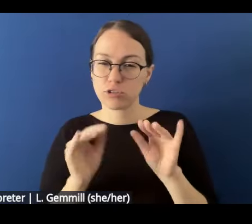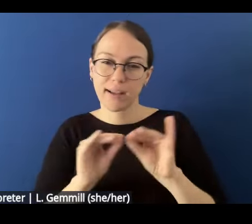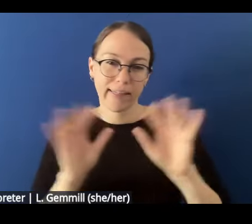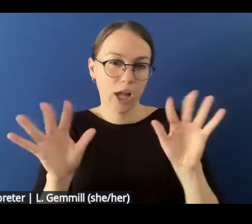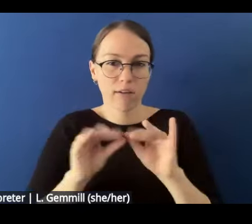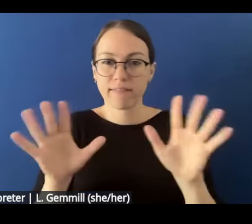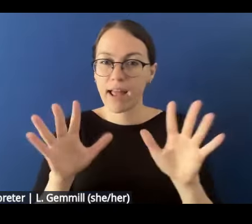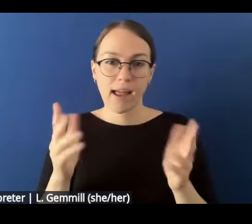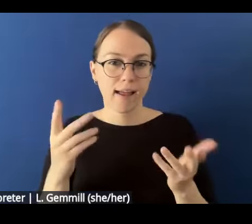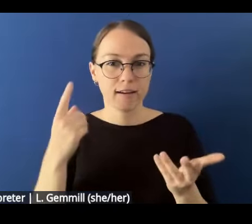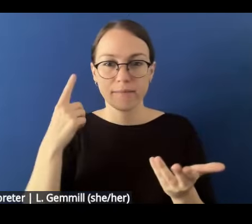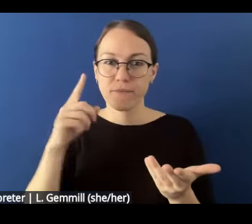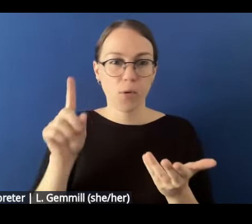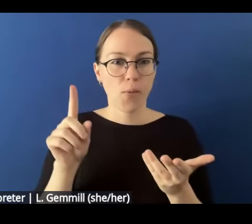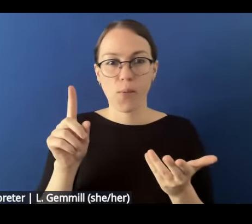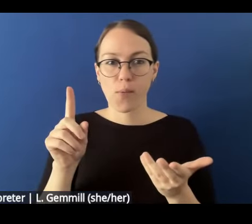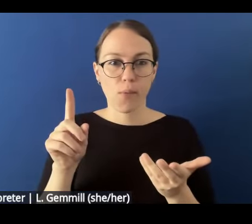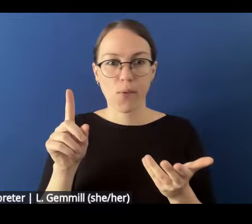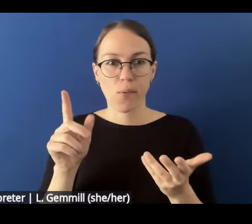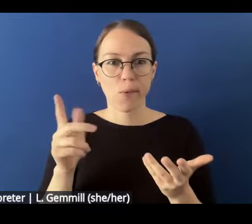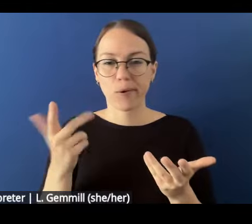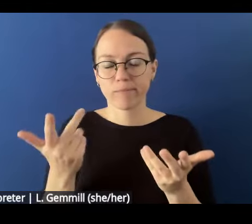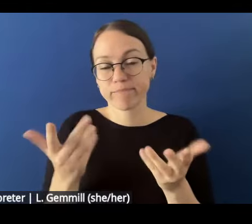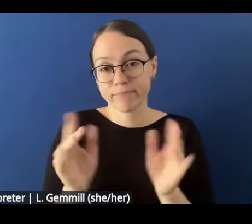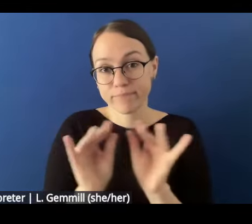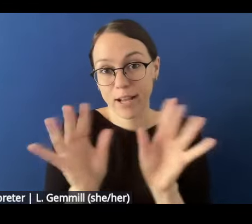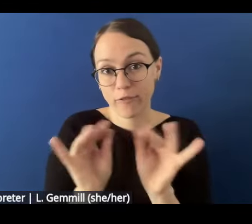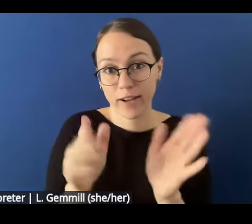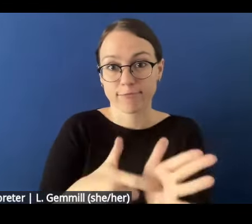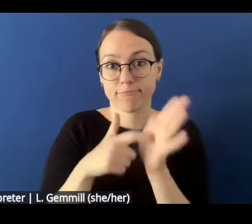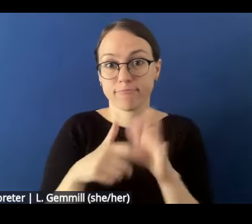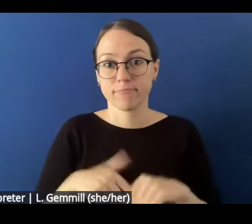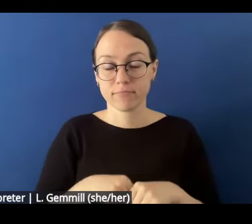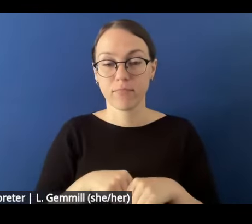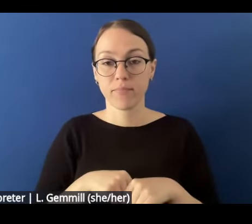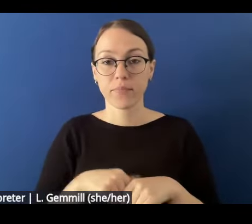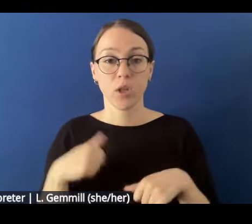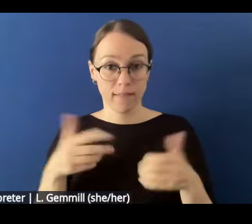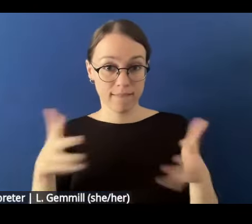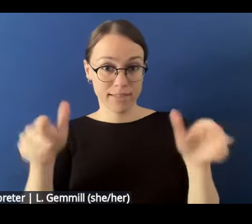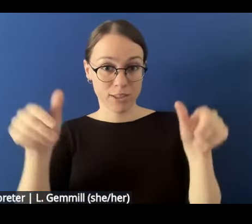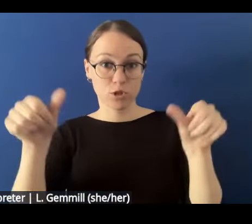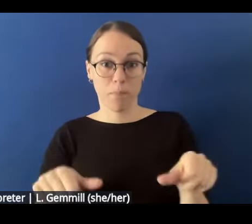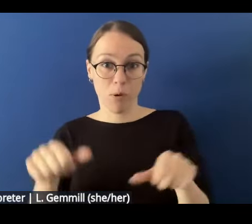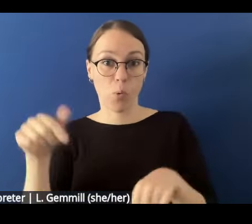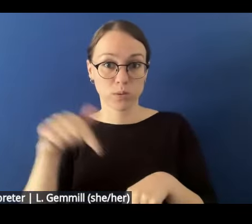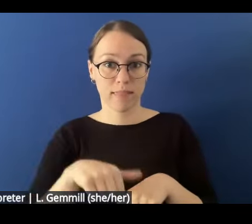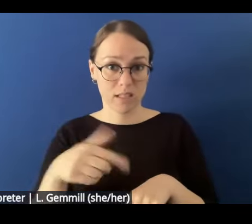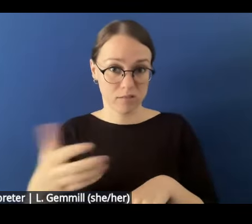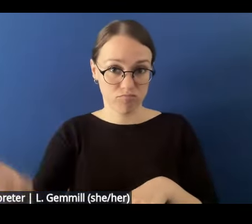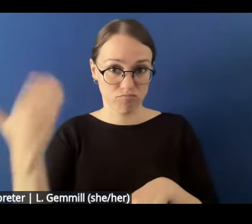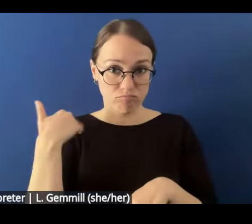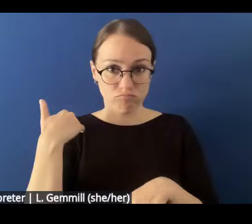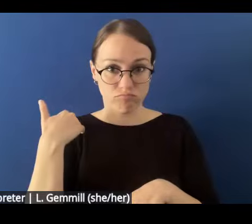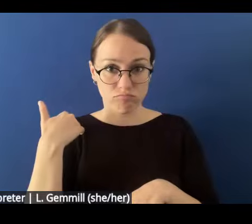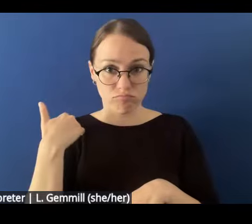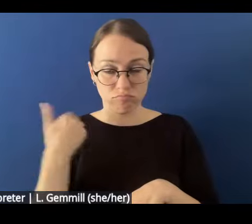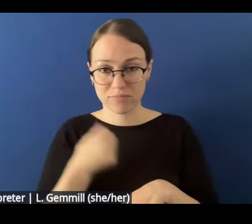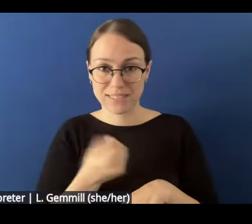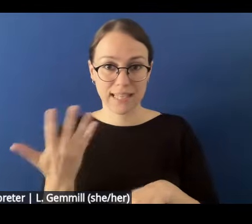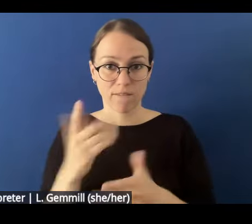those, some of that necessary clarification. We did post this several weeks ago on our website. We sent it out to our